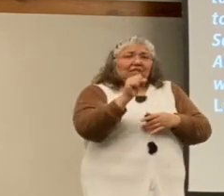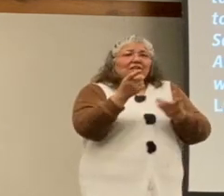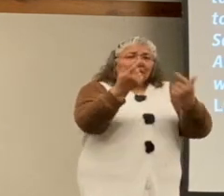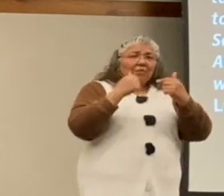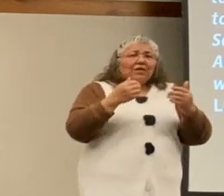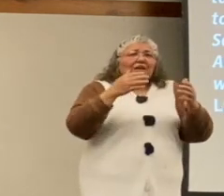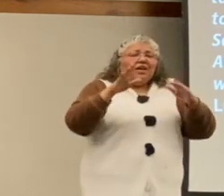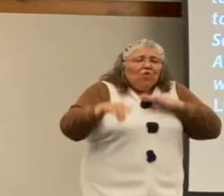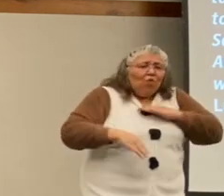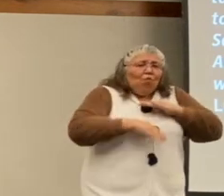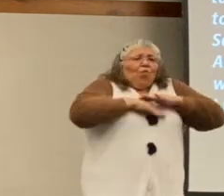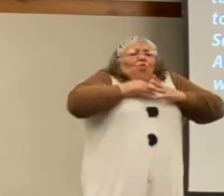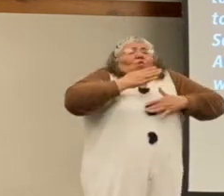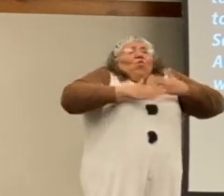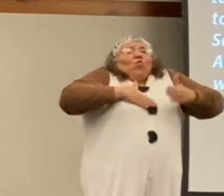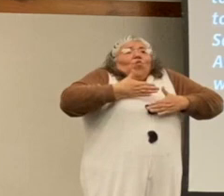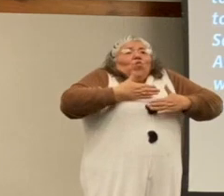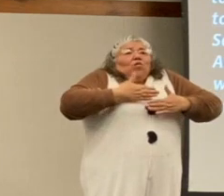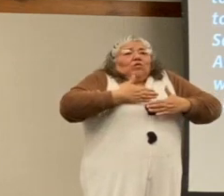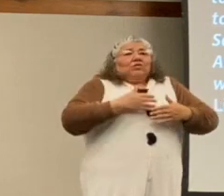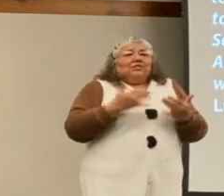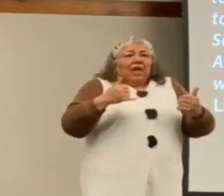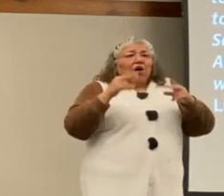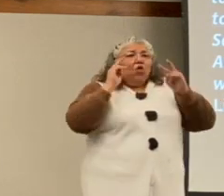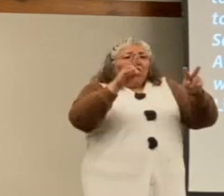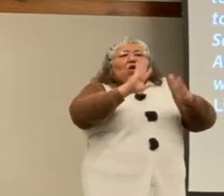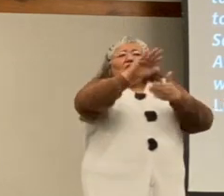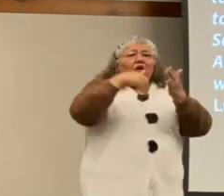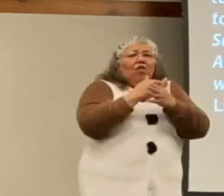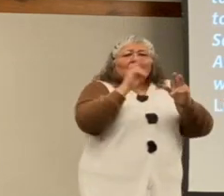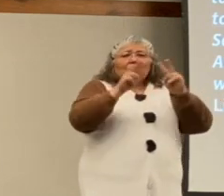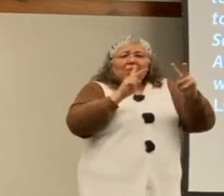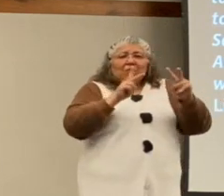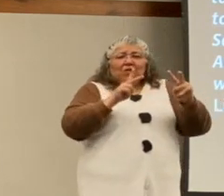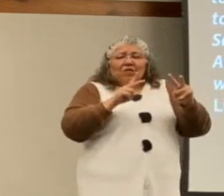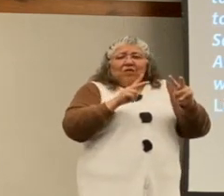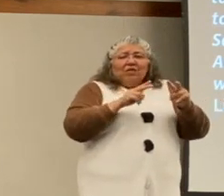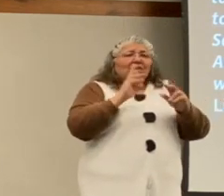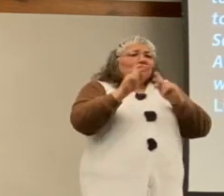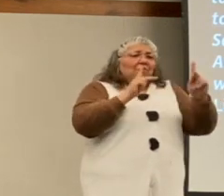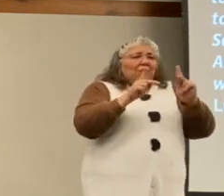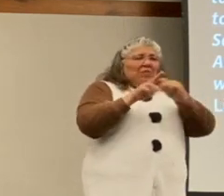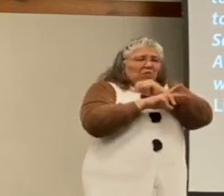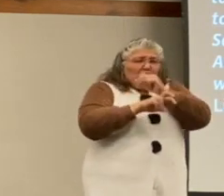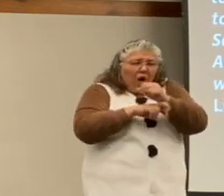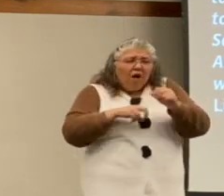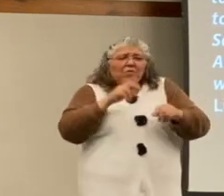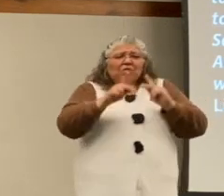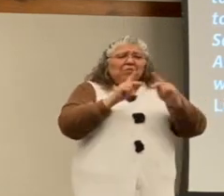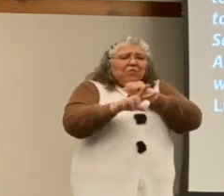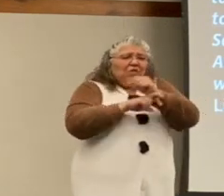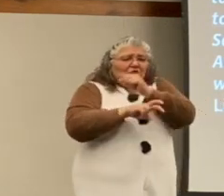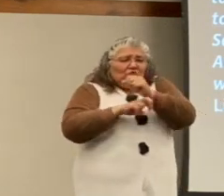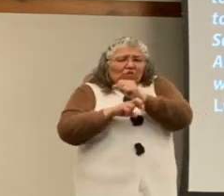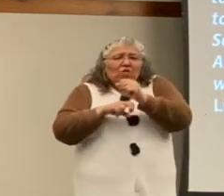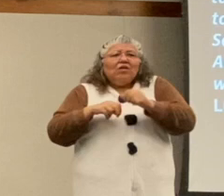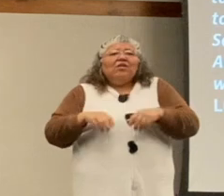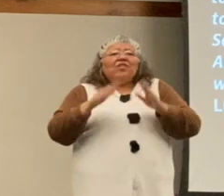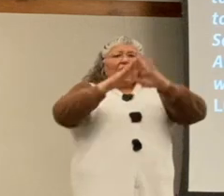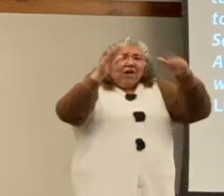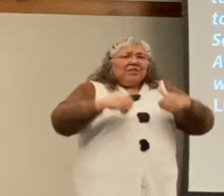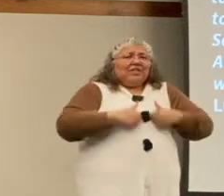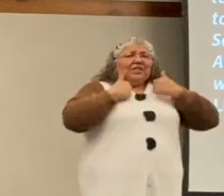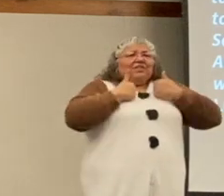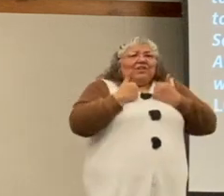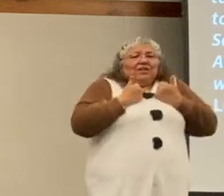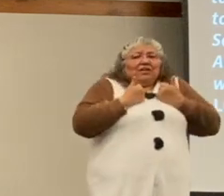he's filled with joy. And listen, look at all the people. The ones that he robbed, the ones he stole from, the house that he's living